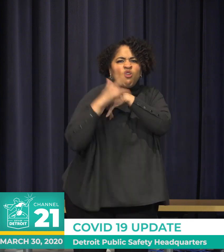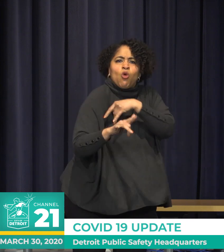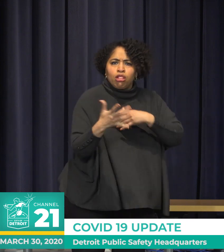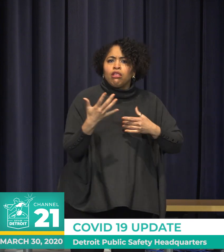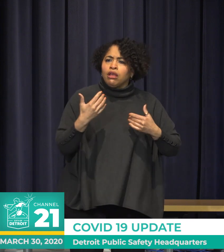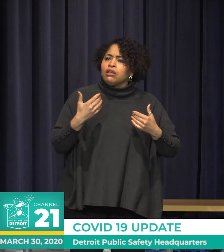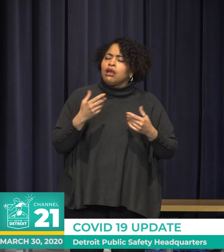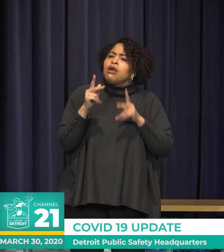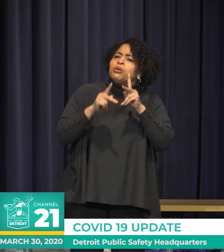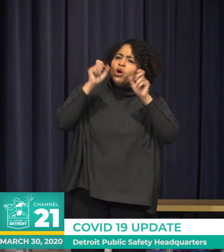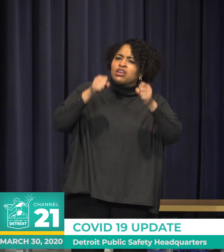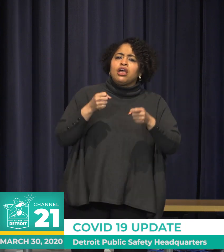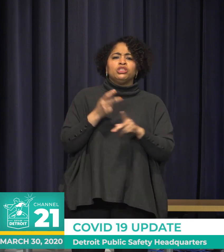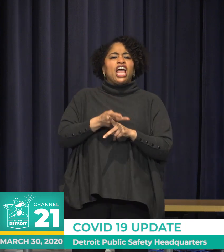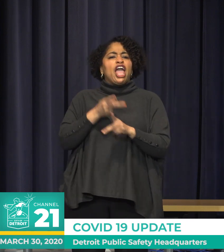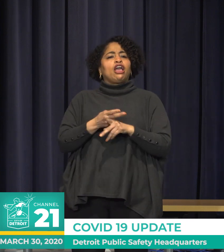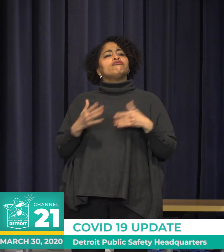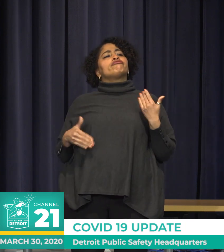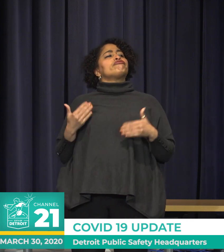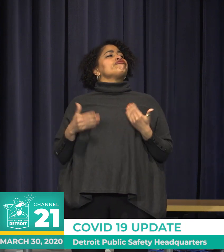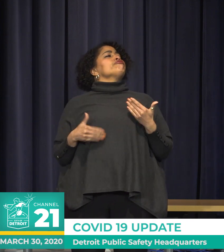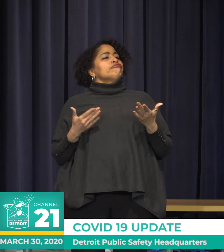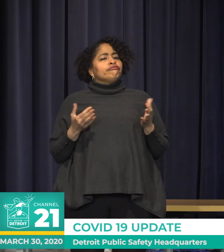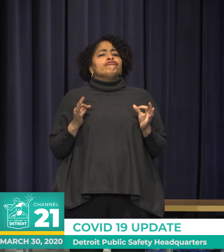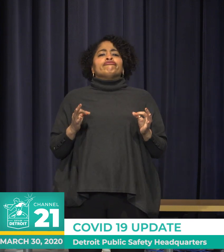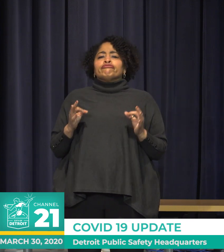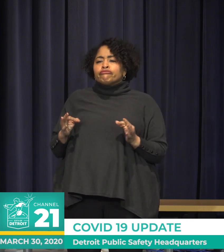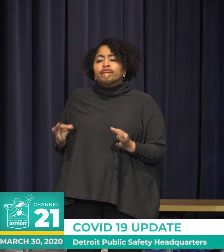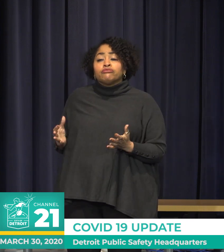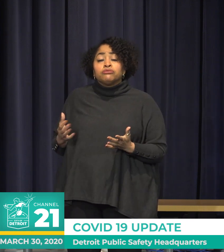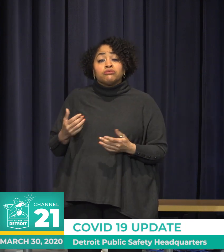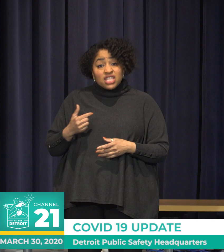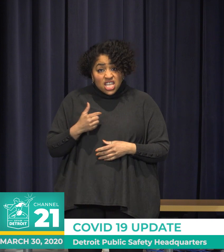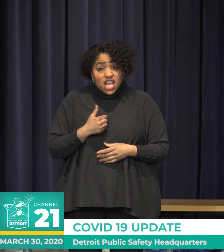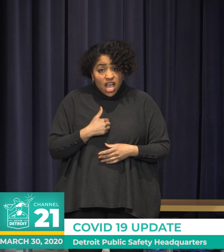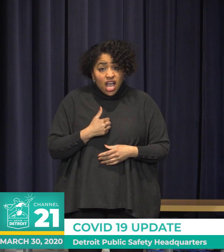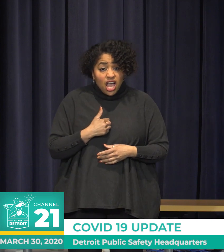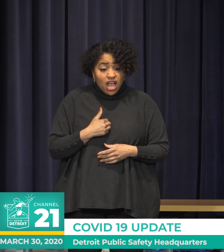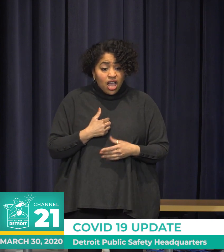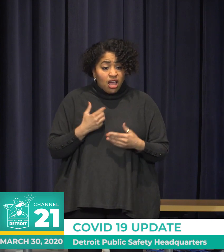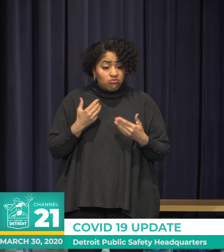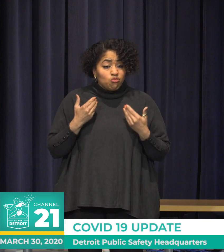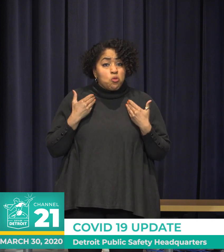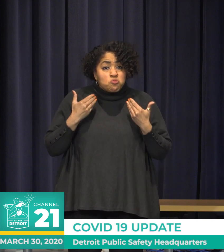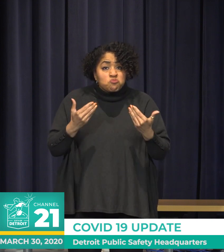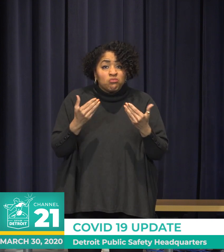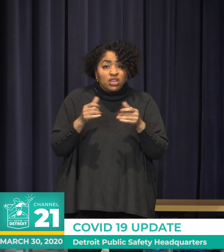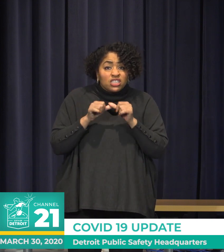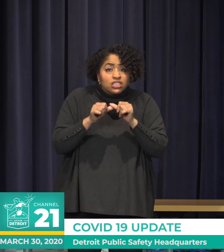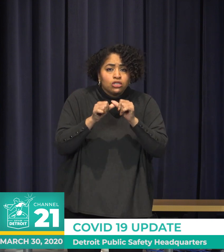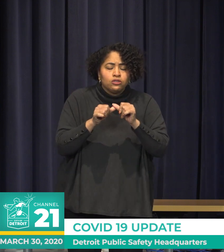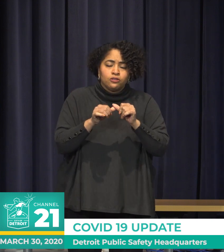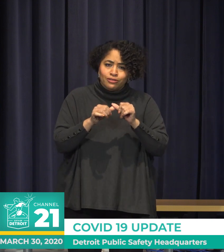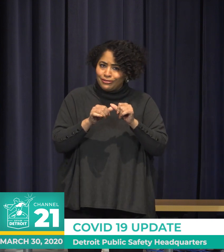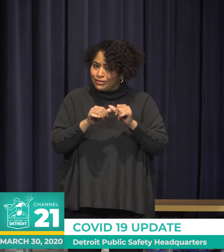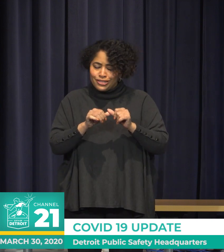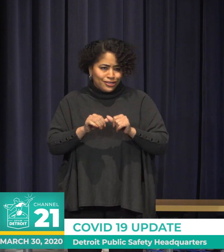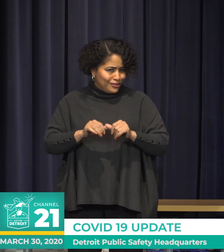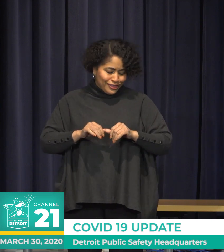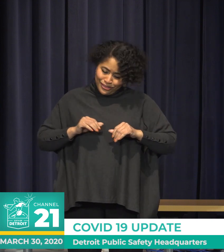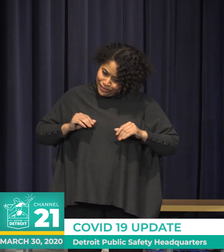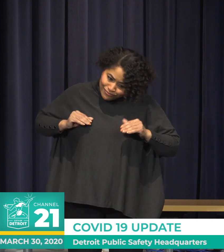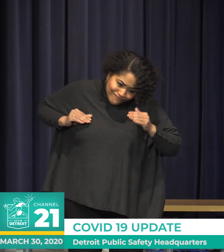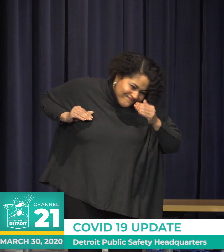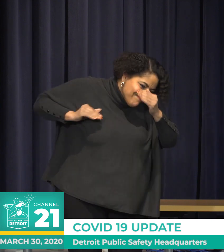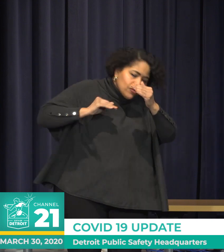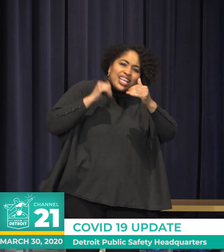have them be taken care of. And so I'm going to continue to push every limit. Those of you who've